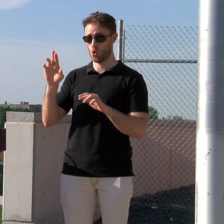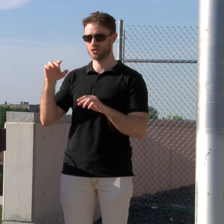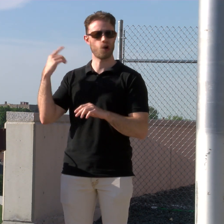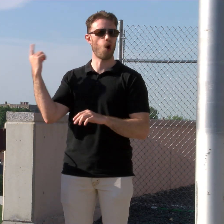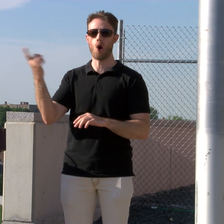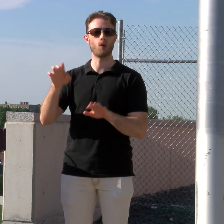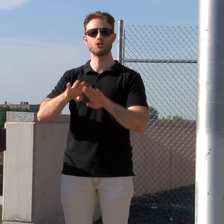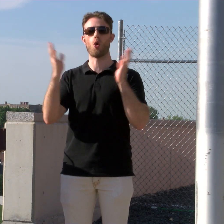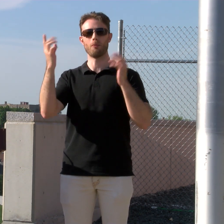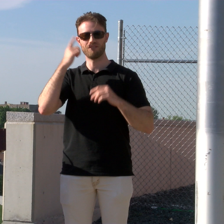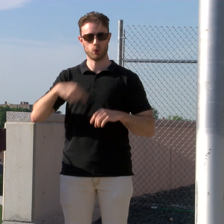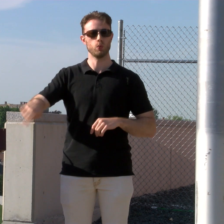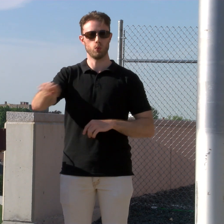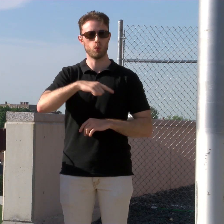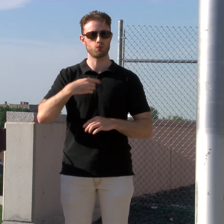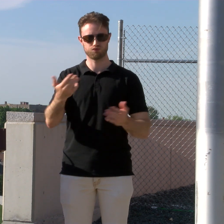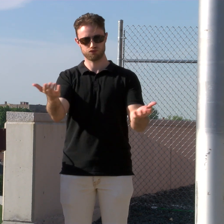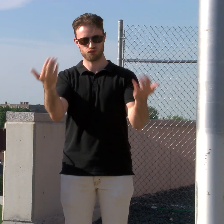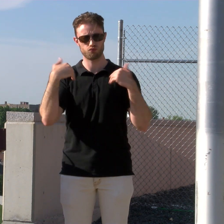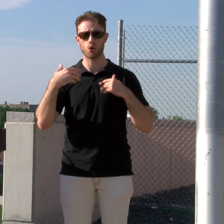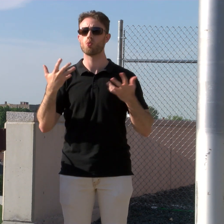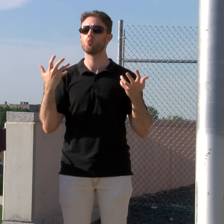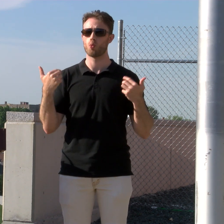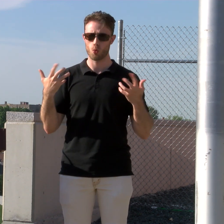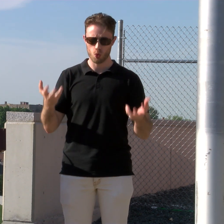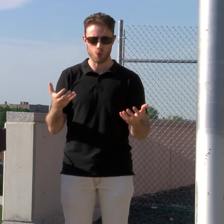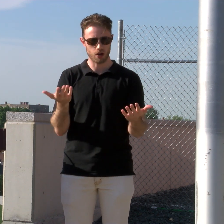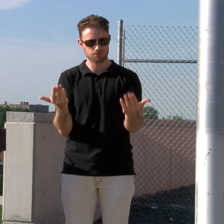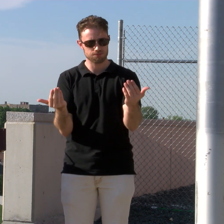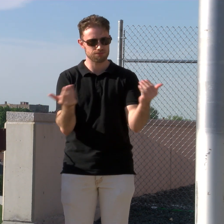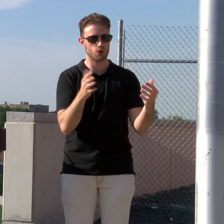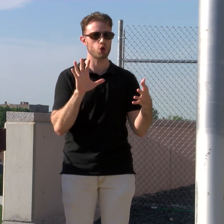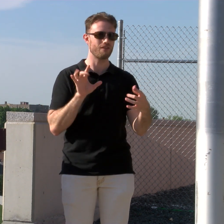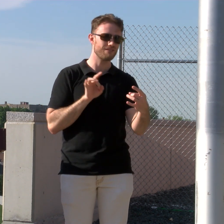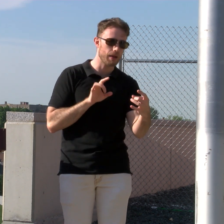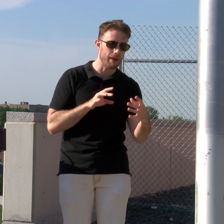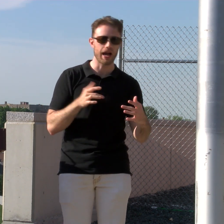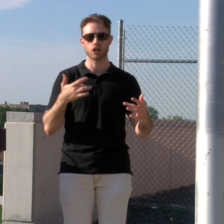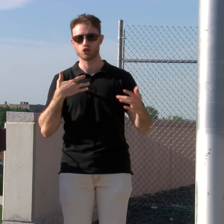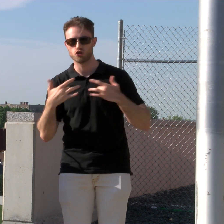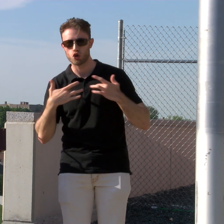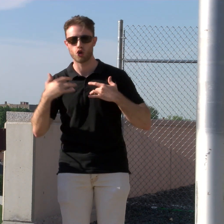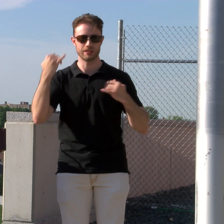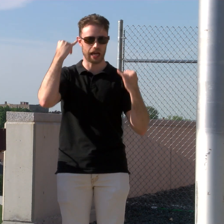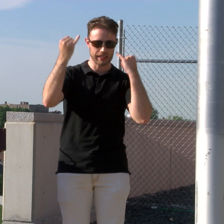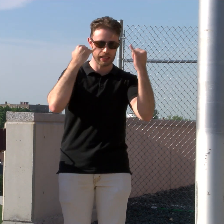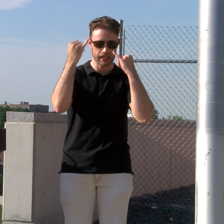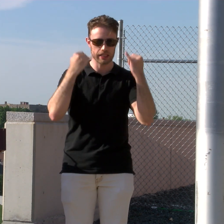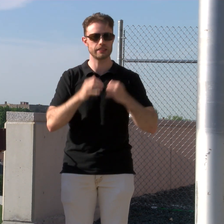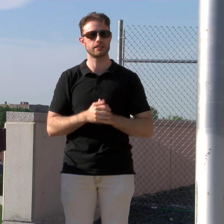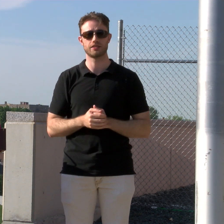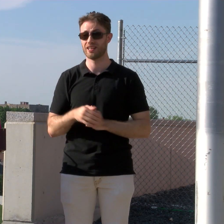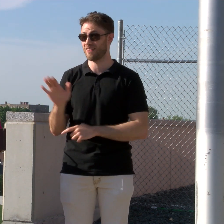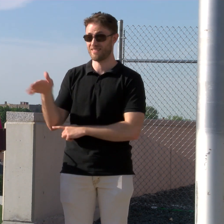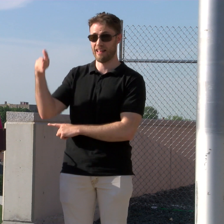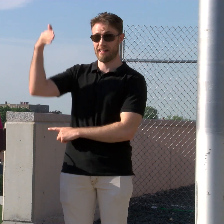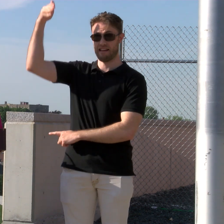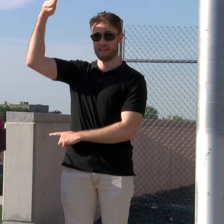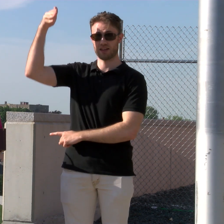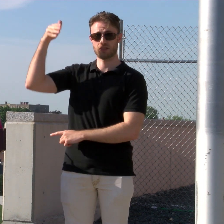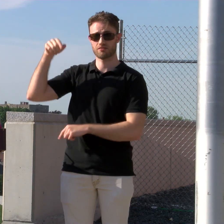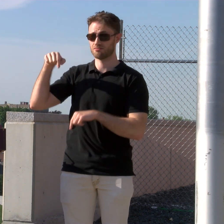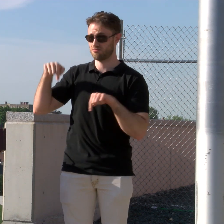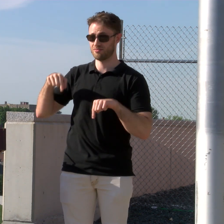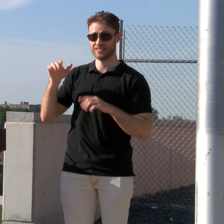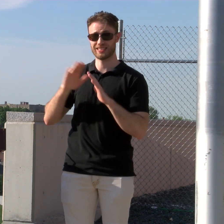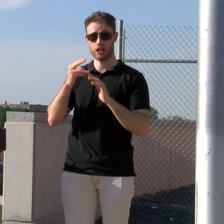open. We want to grow with your feedback, learn from your concerns and ideas. The flag we're raising above